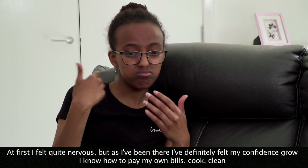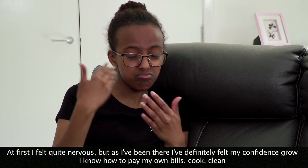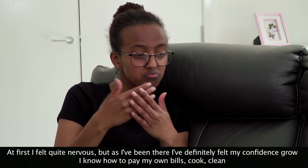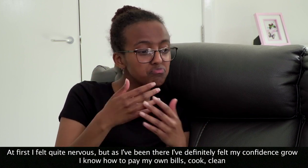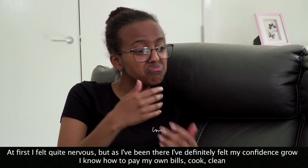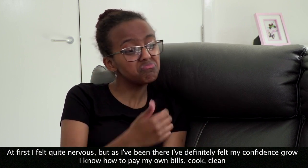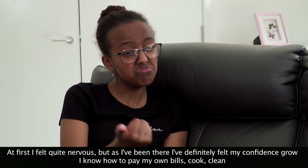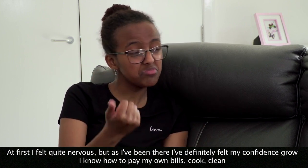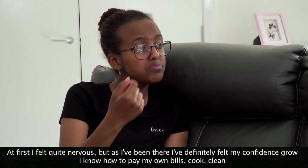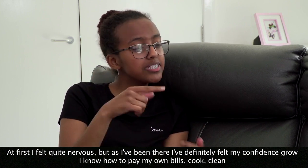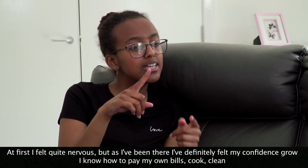my own bills, cook, clean.